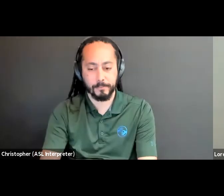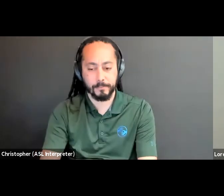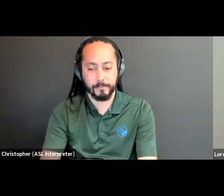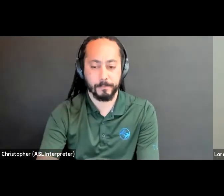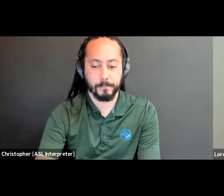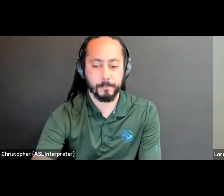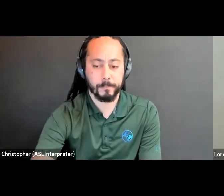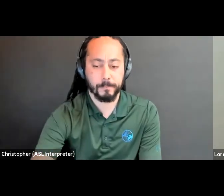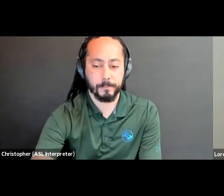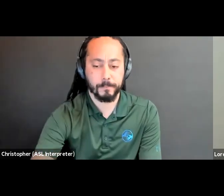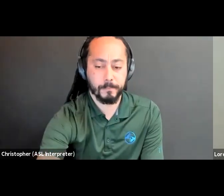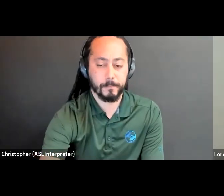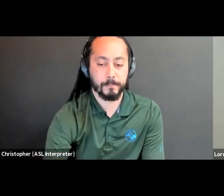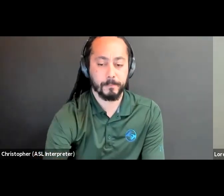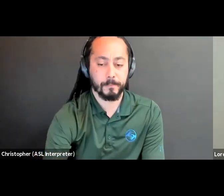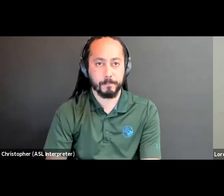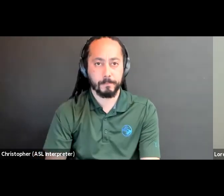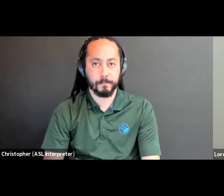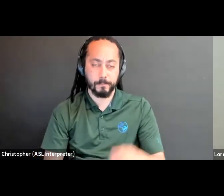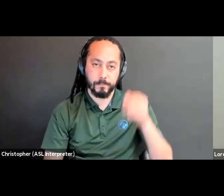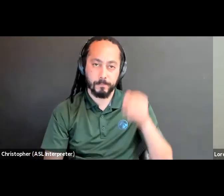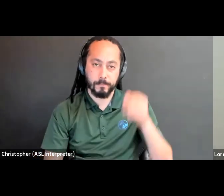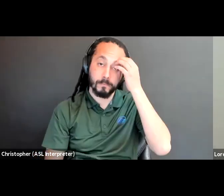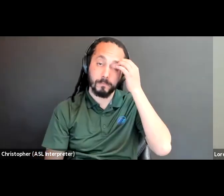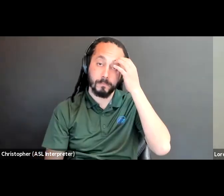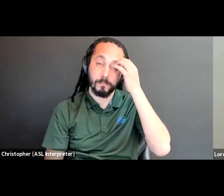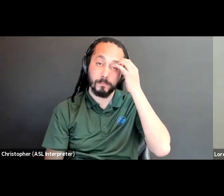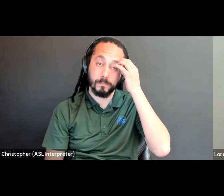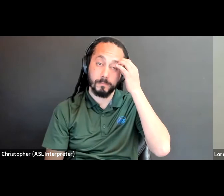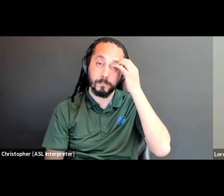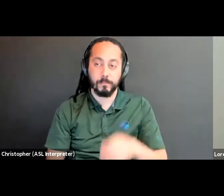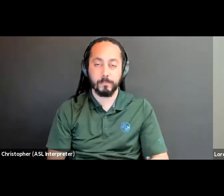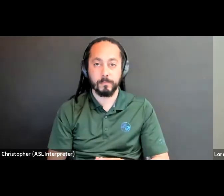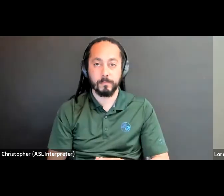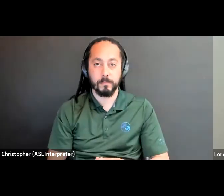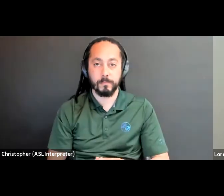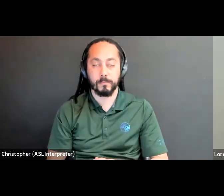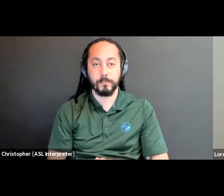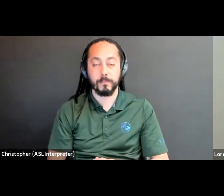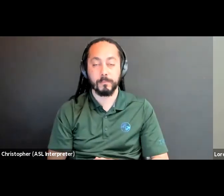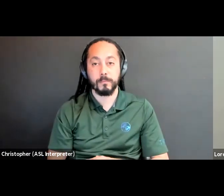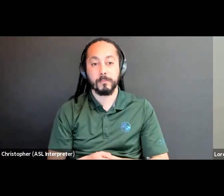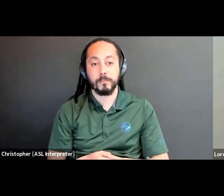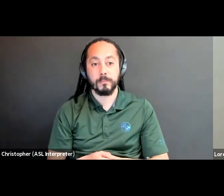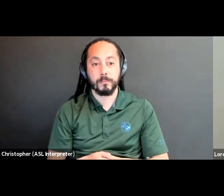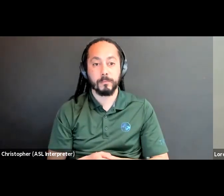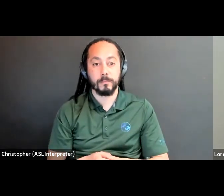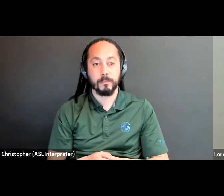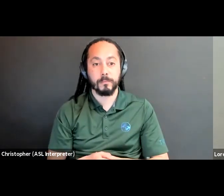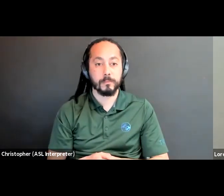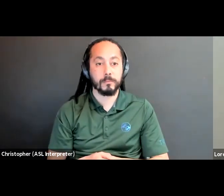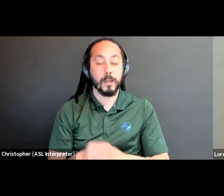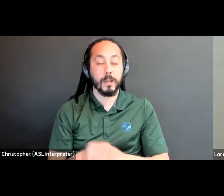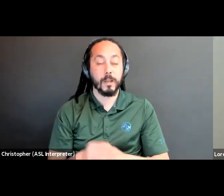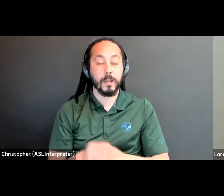I should also tell you that in those worksheets that you got, there are some basic worksheets, four of